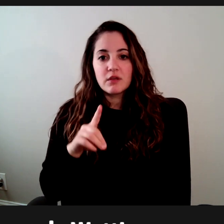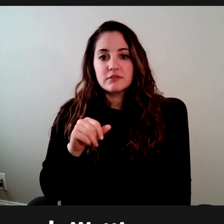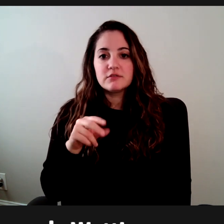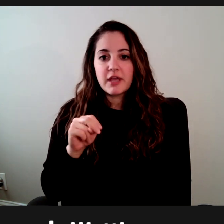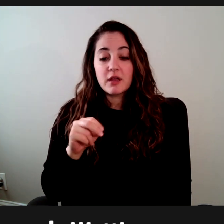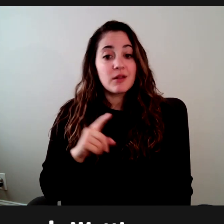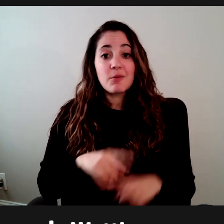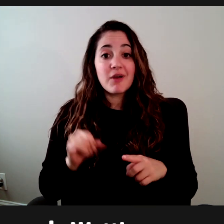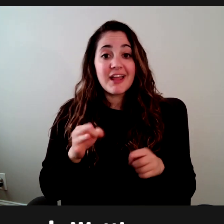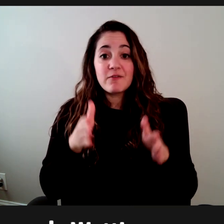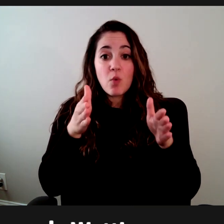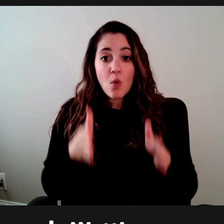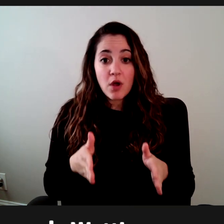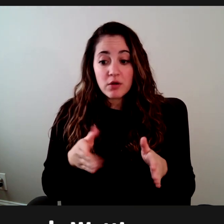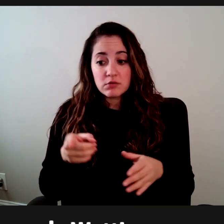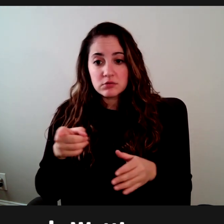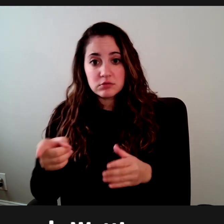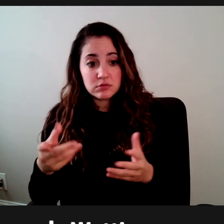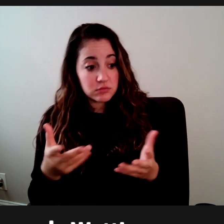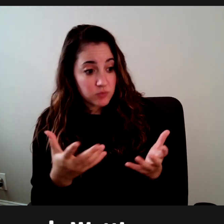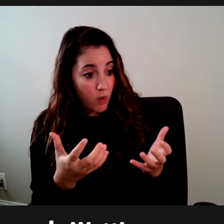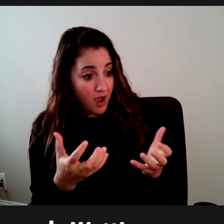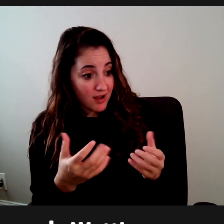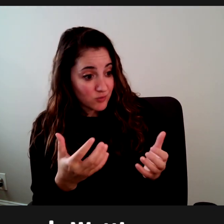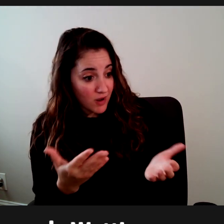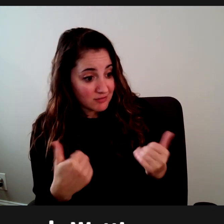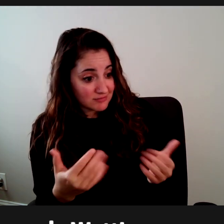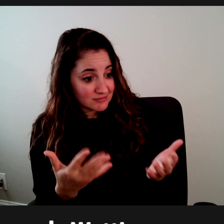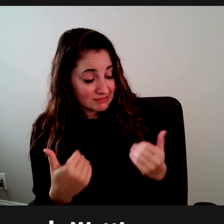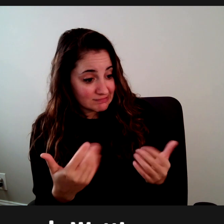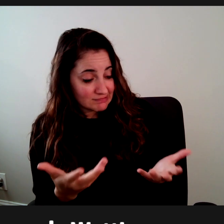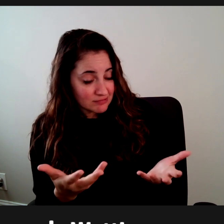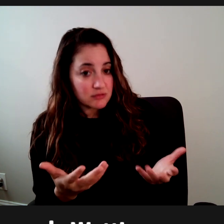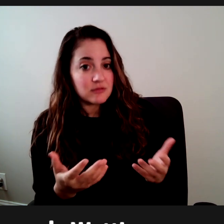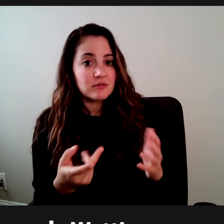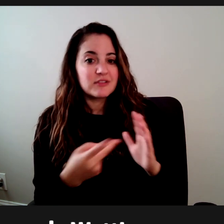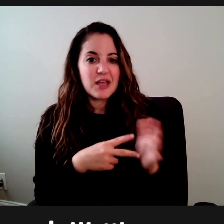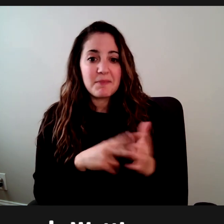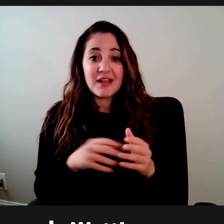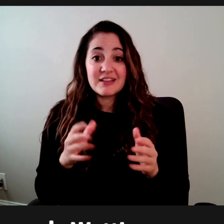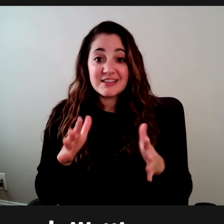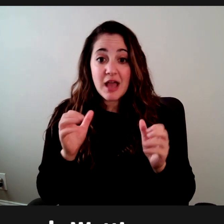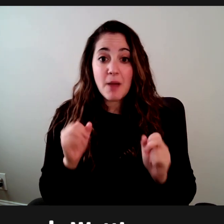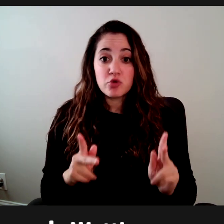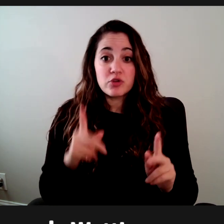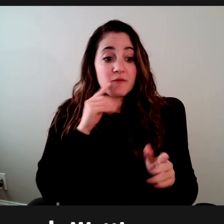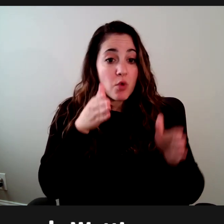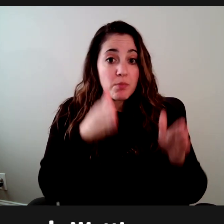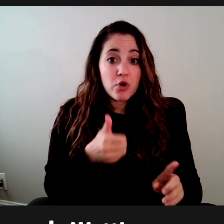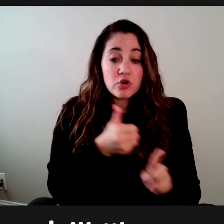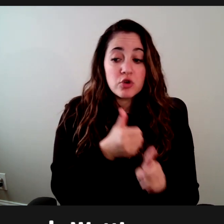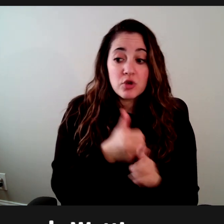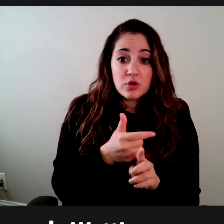But if one person is always in the asking for place, there's not very much room to